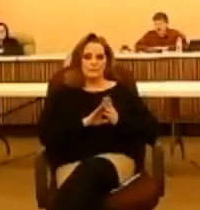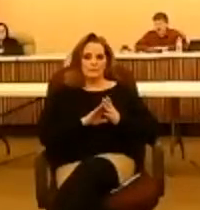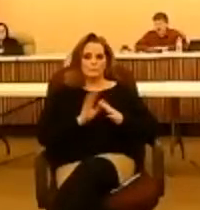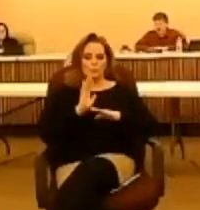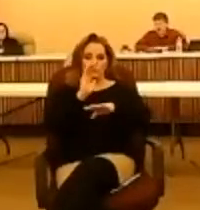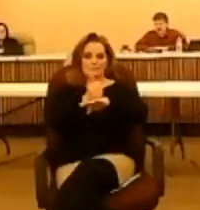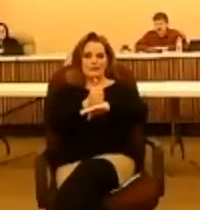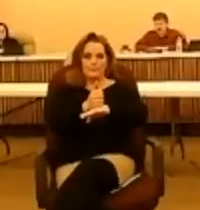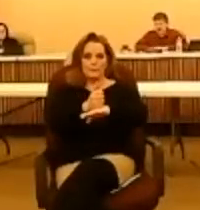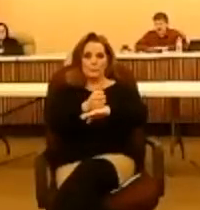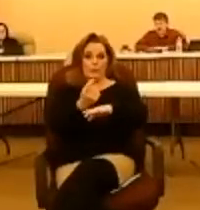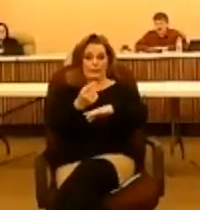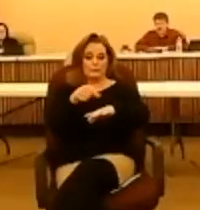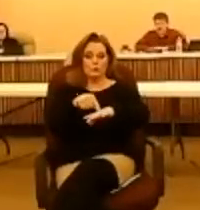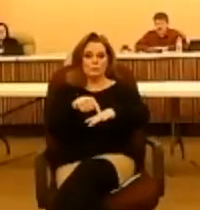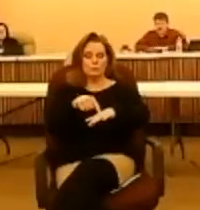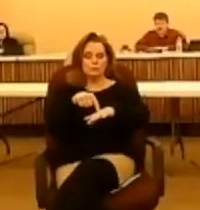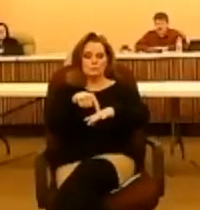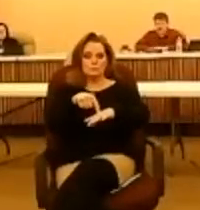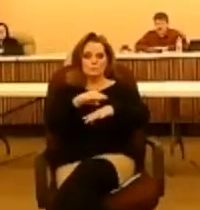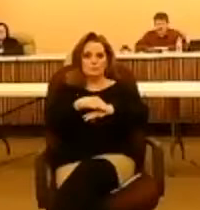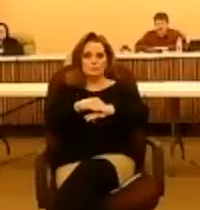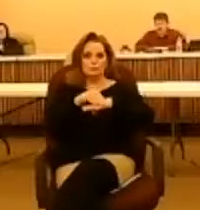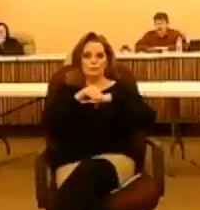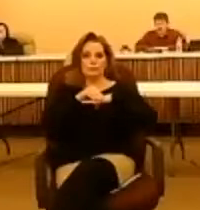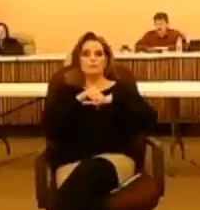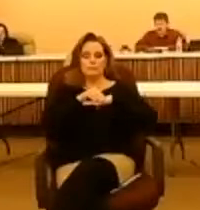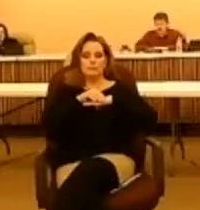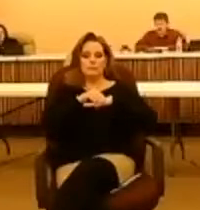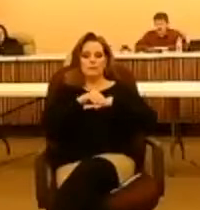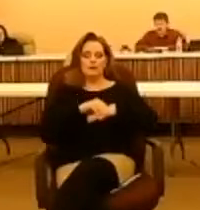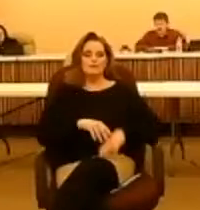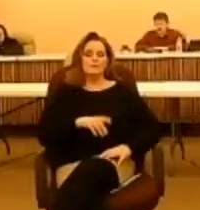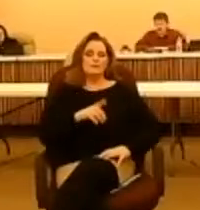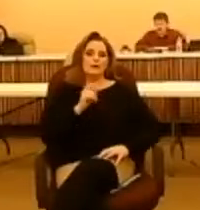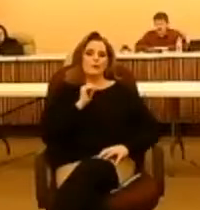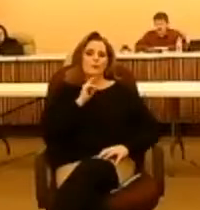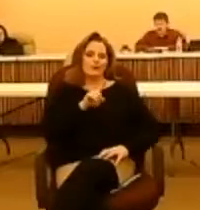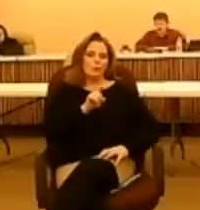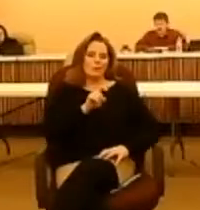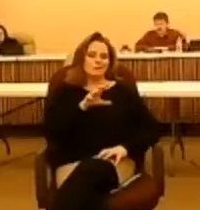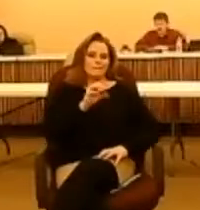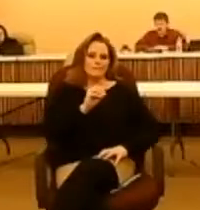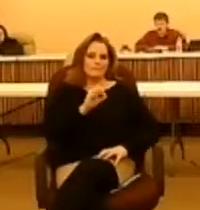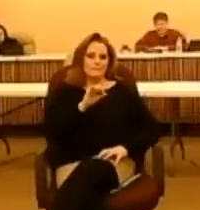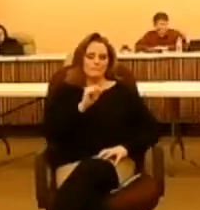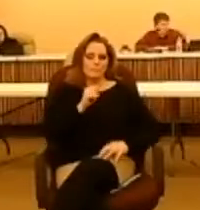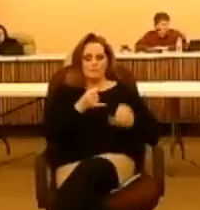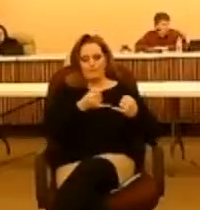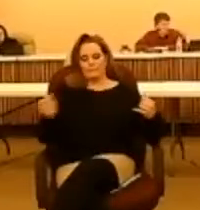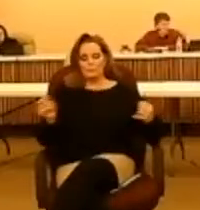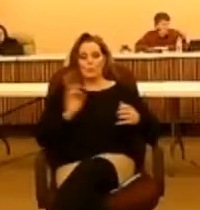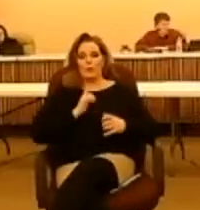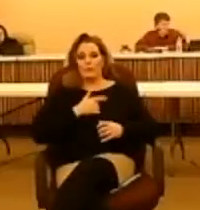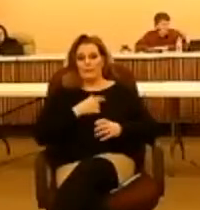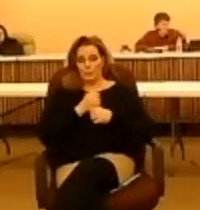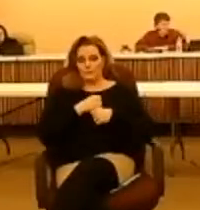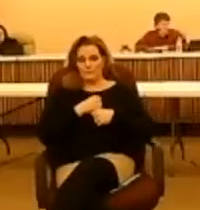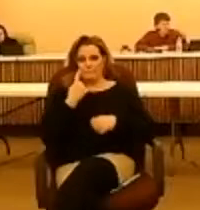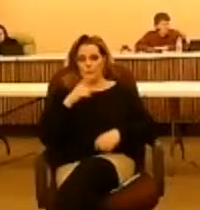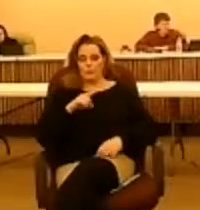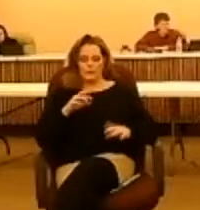lot is beyond that 150-foot expanded buffer that we created for